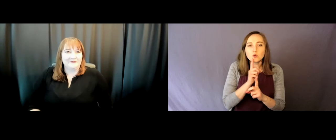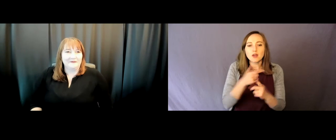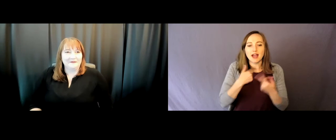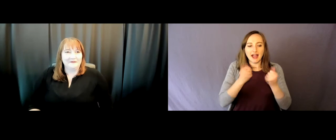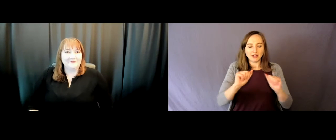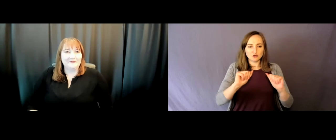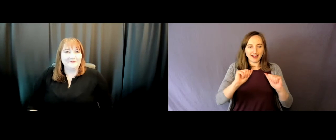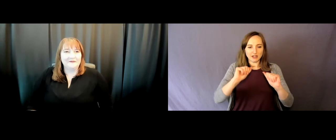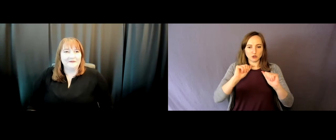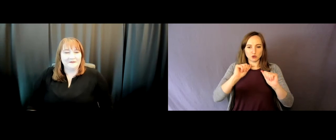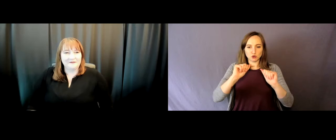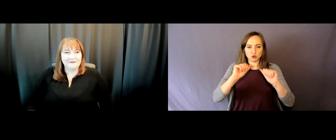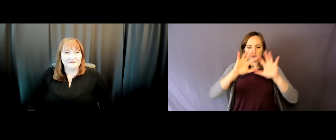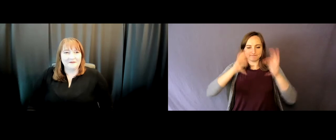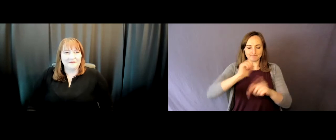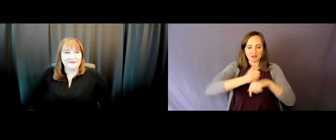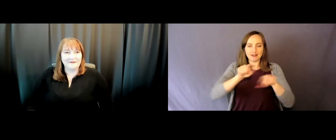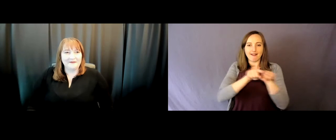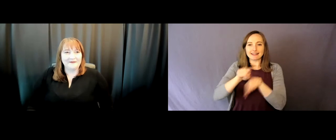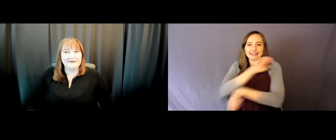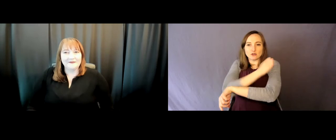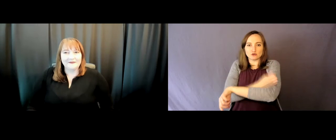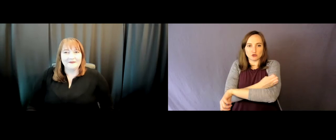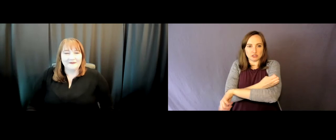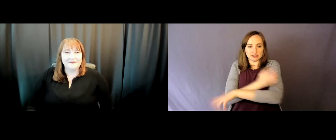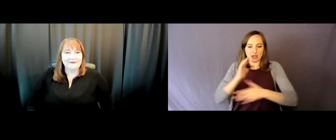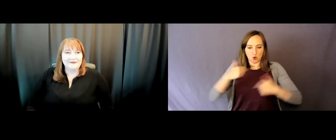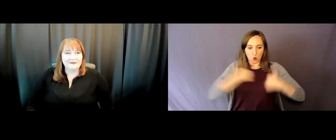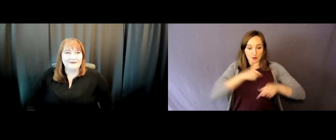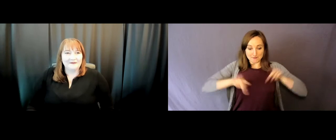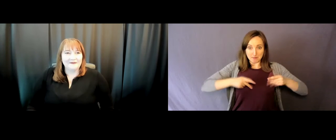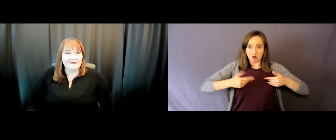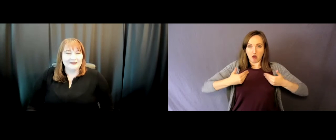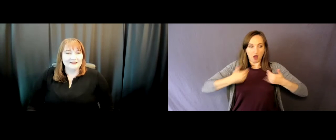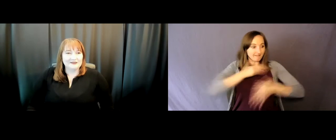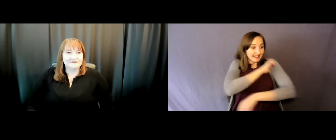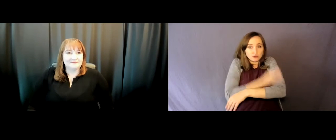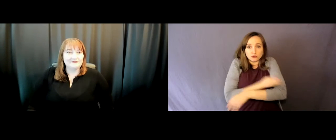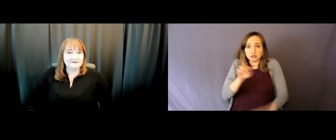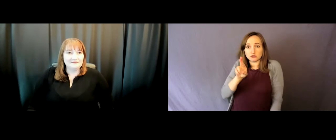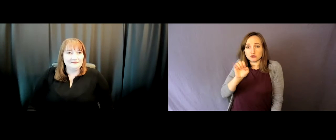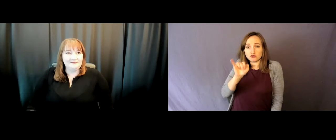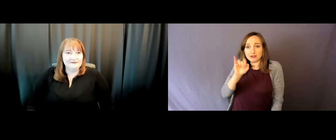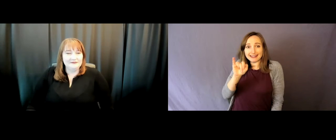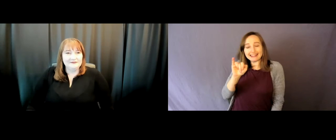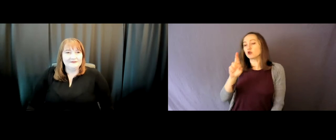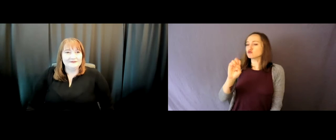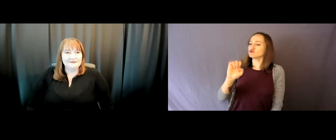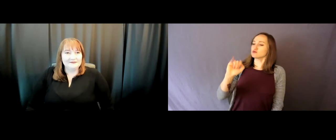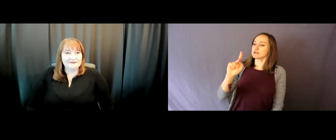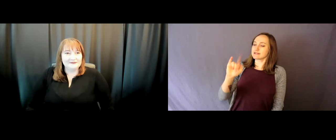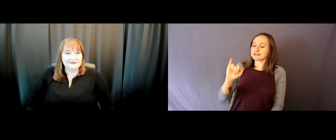it in an energetic sense that we are energy beings and that Reiki is how we can be doctors to